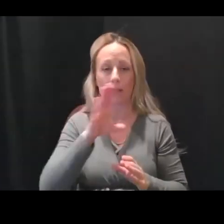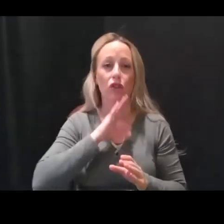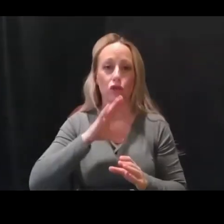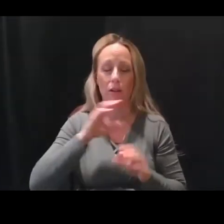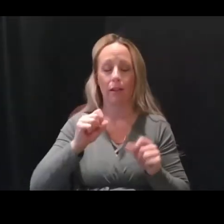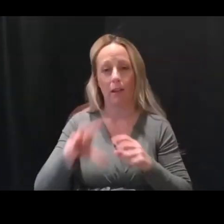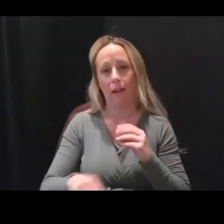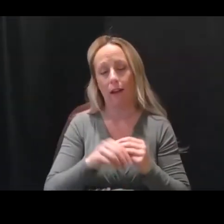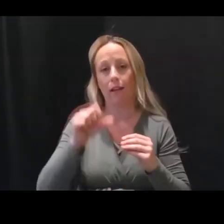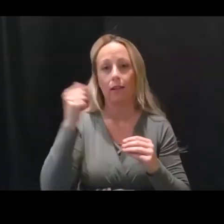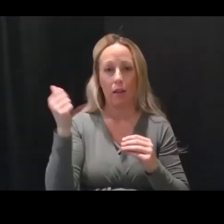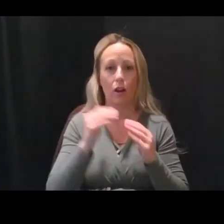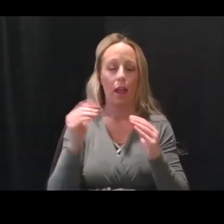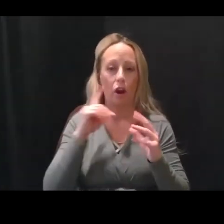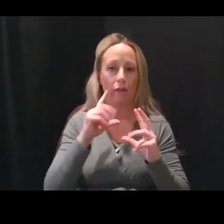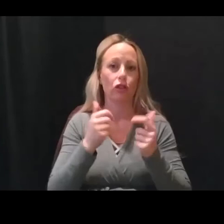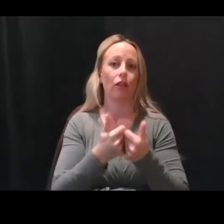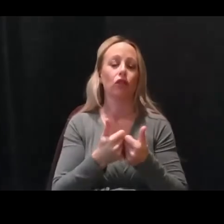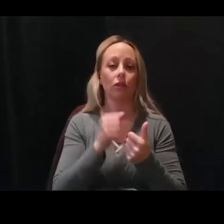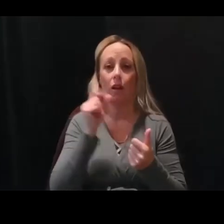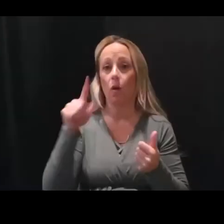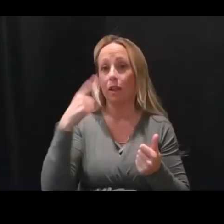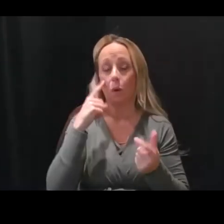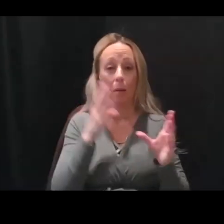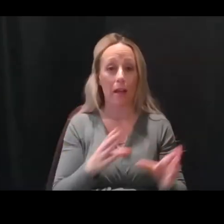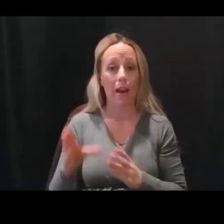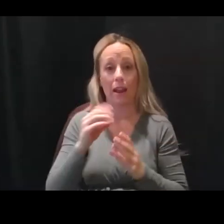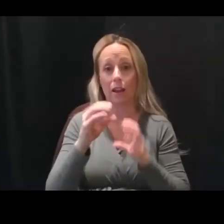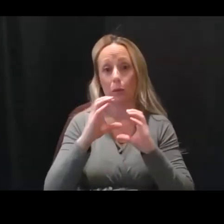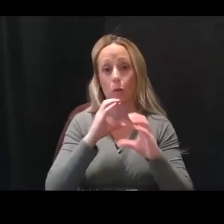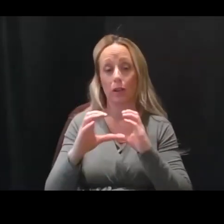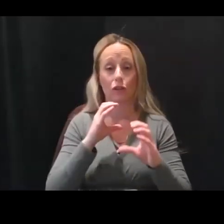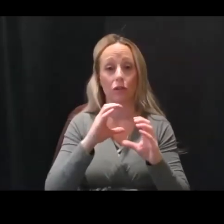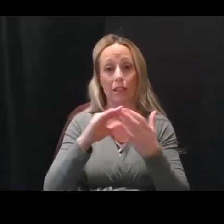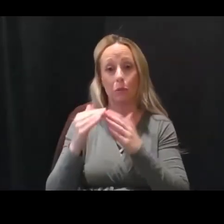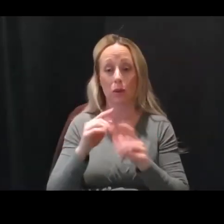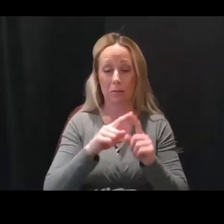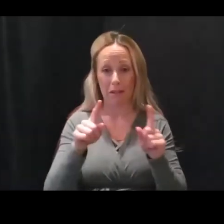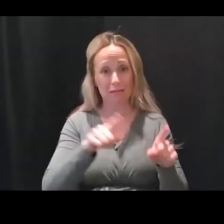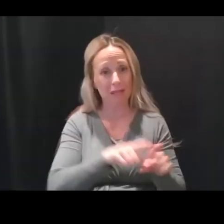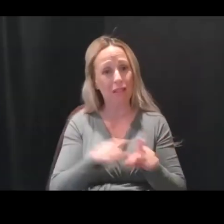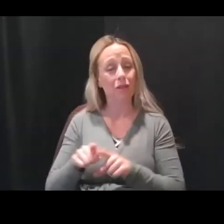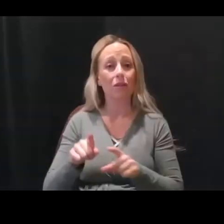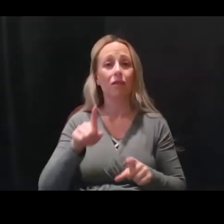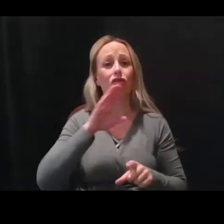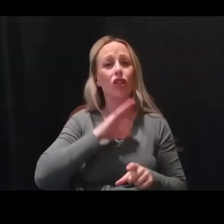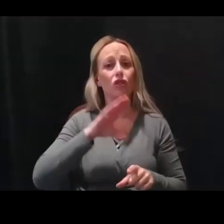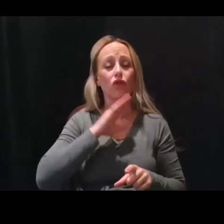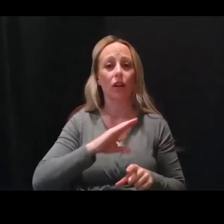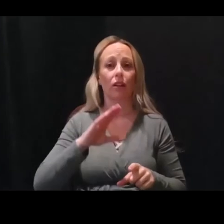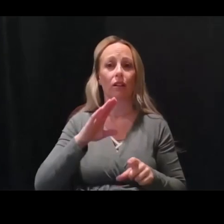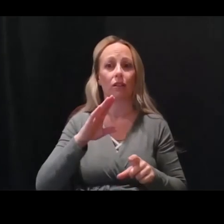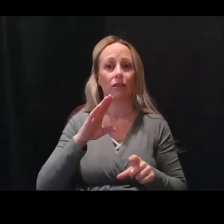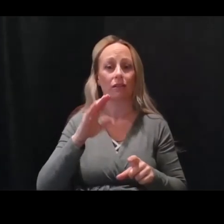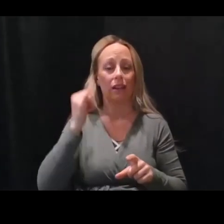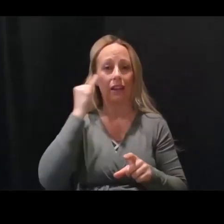of challenges, not only to our planning and our communication with the community, but it's also frustrating when the rollouts are